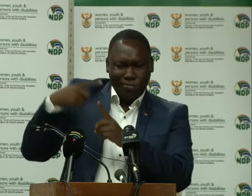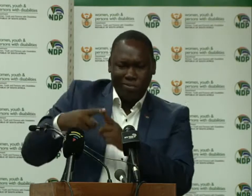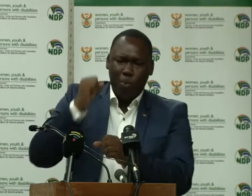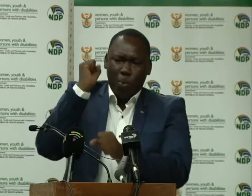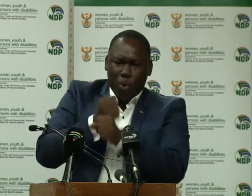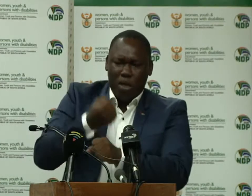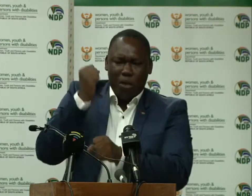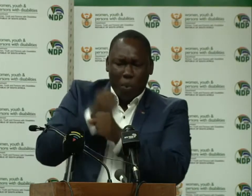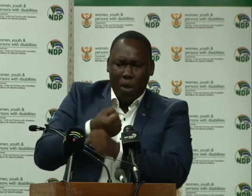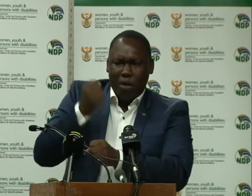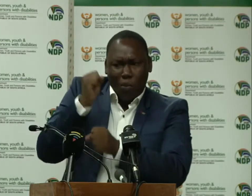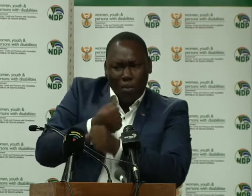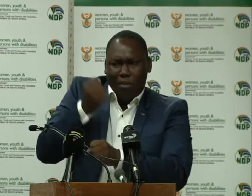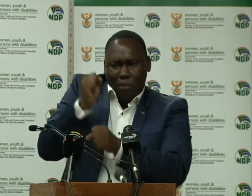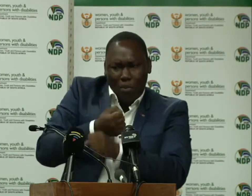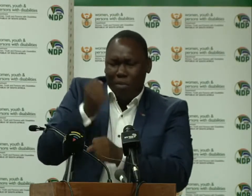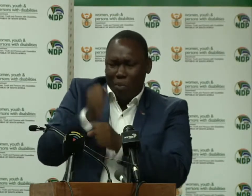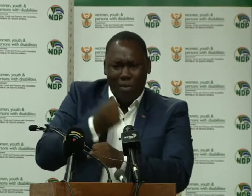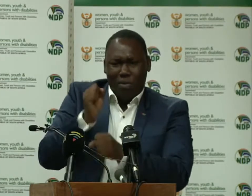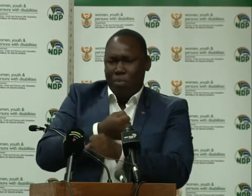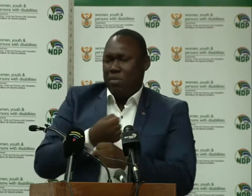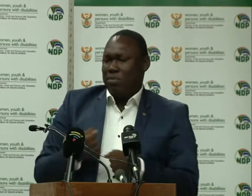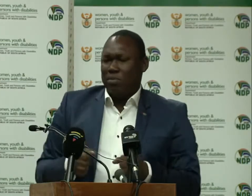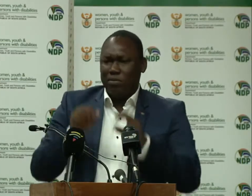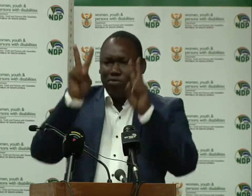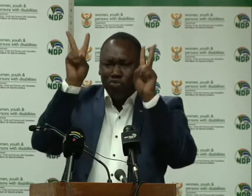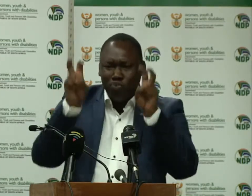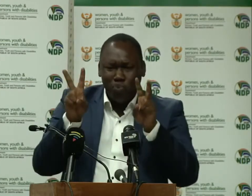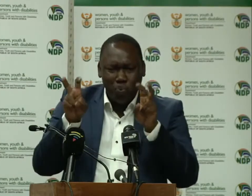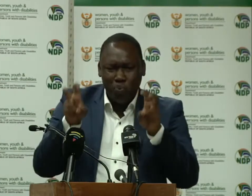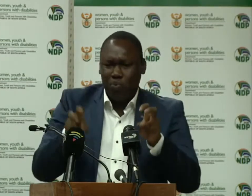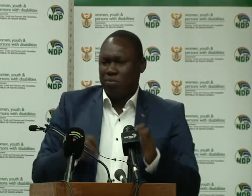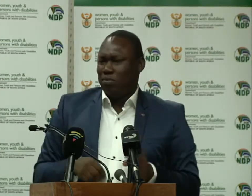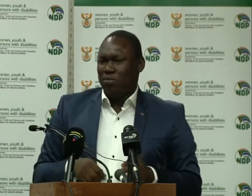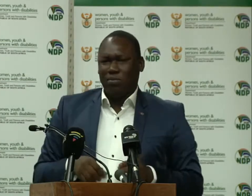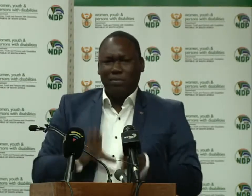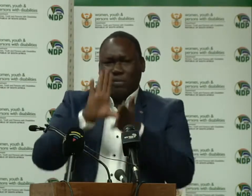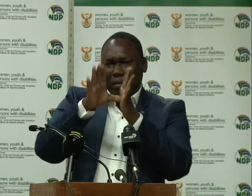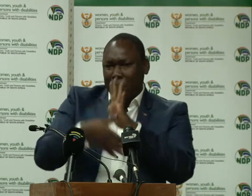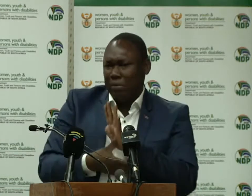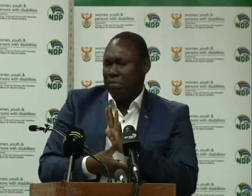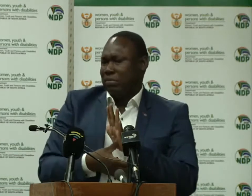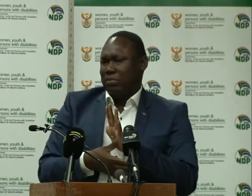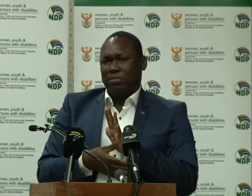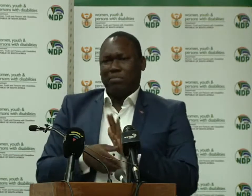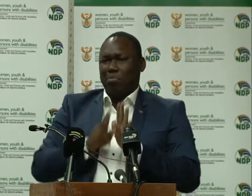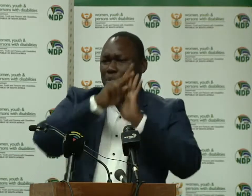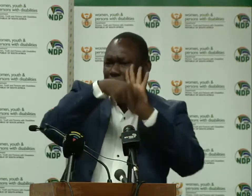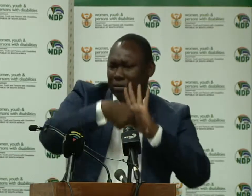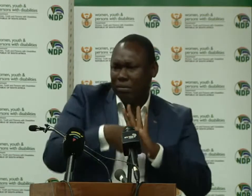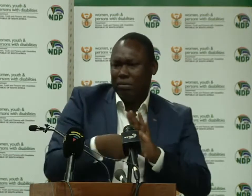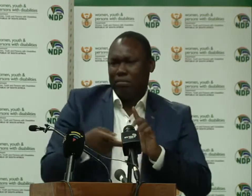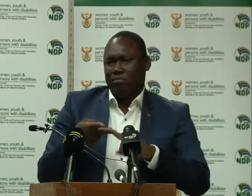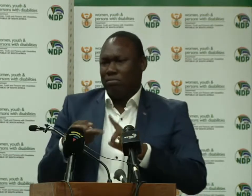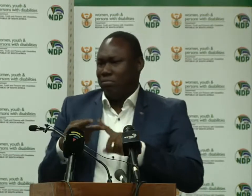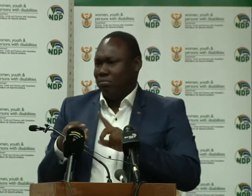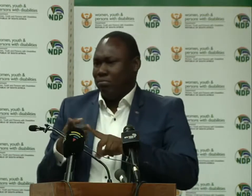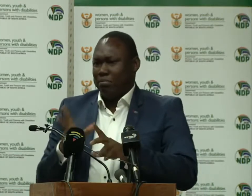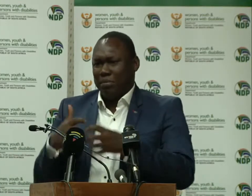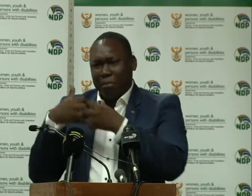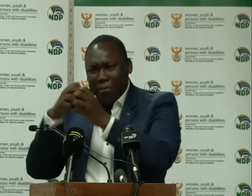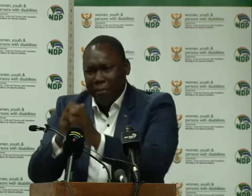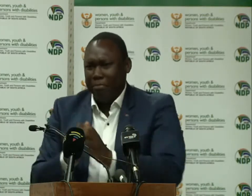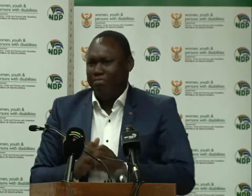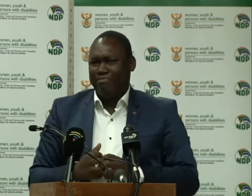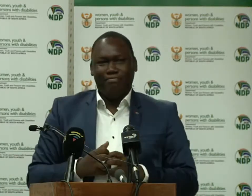We, the presidential group, we've been lobbying, making sure that all of the issues regarding disabled